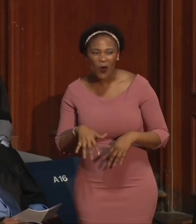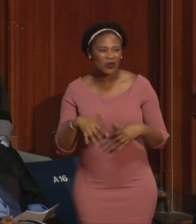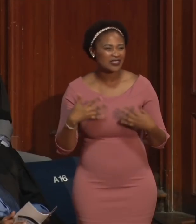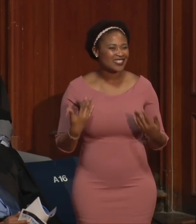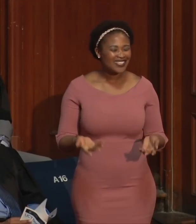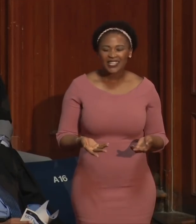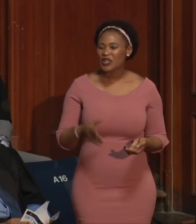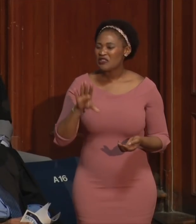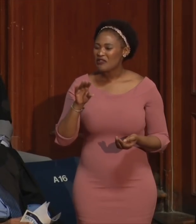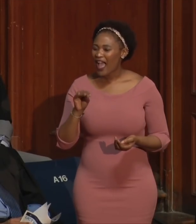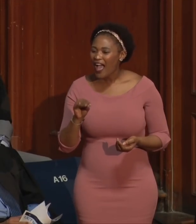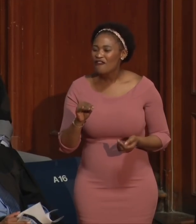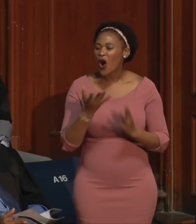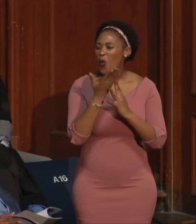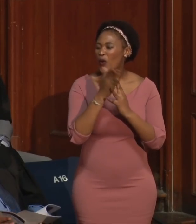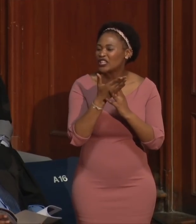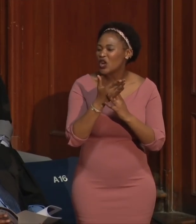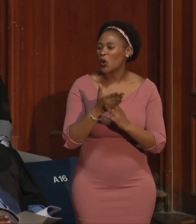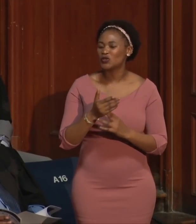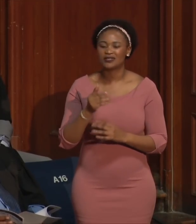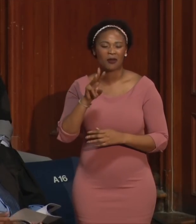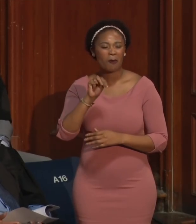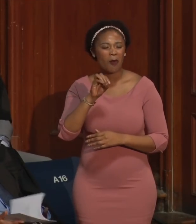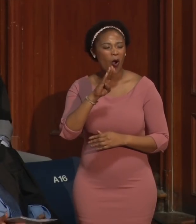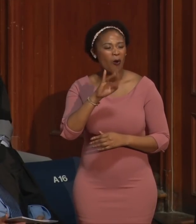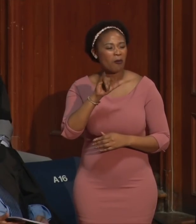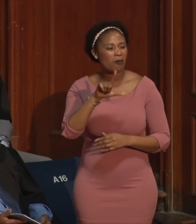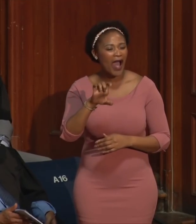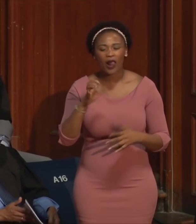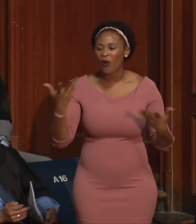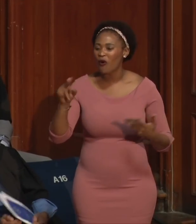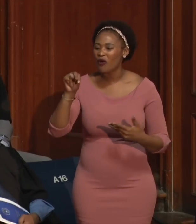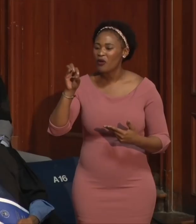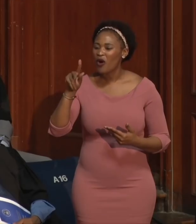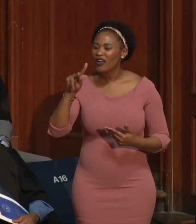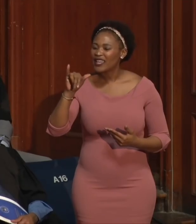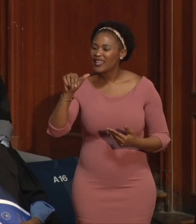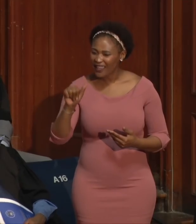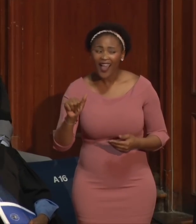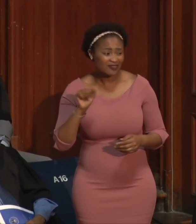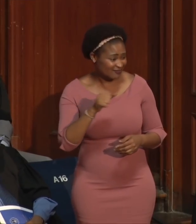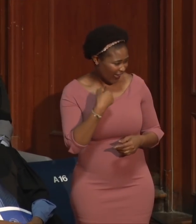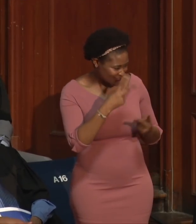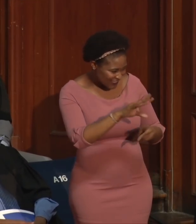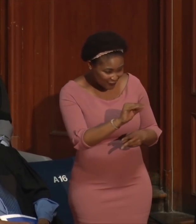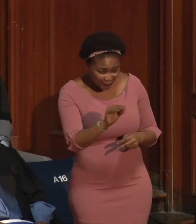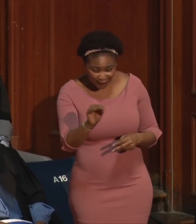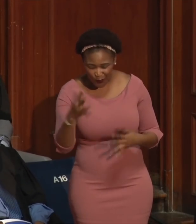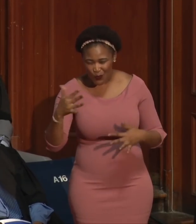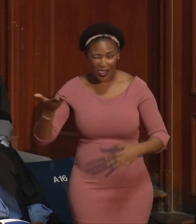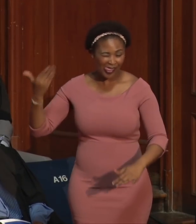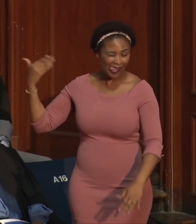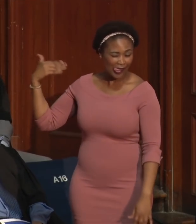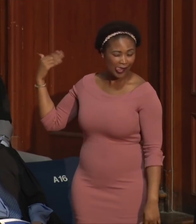best phone was your Windows mobile phones and your Nokia E-series phones. I see some heads, yeah, that's very distant